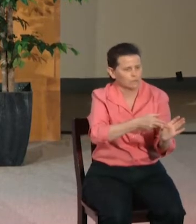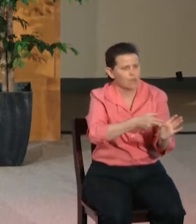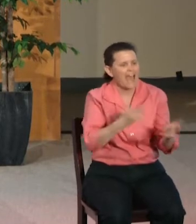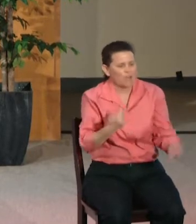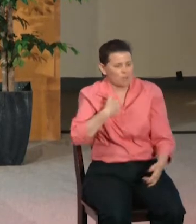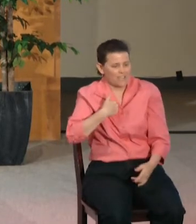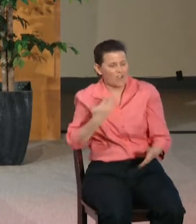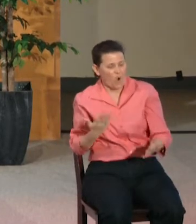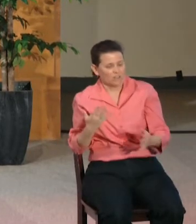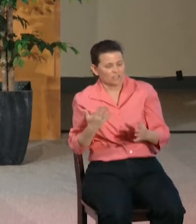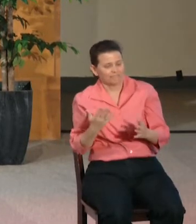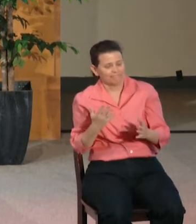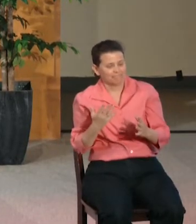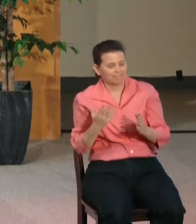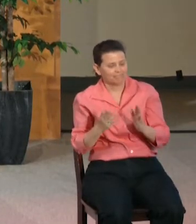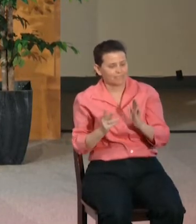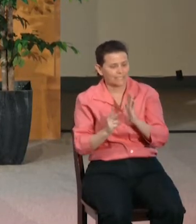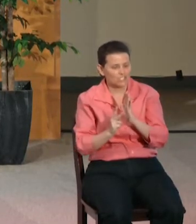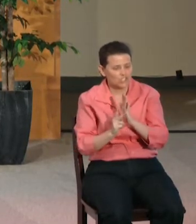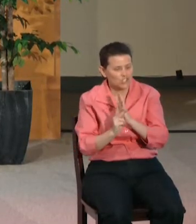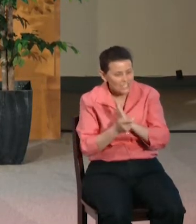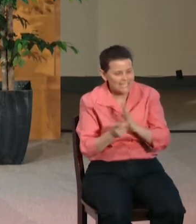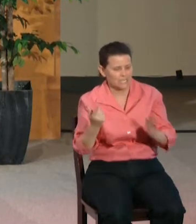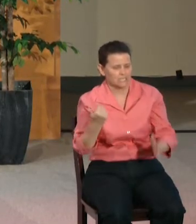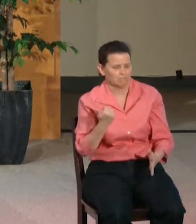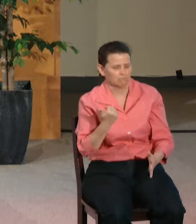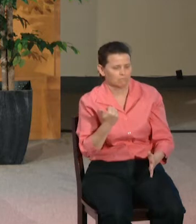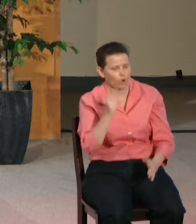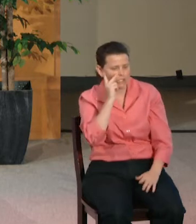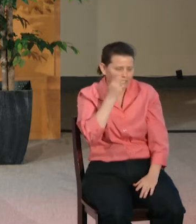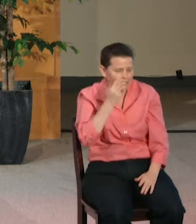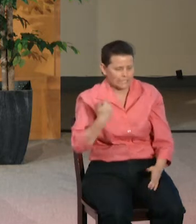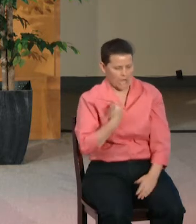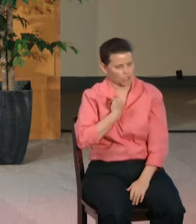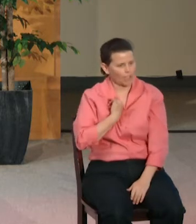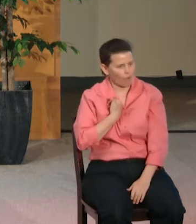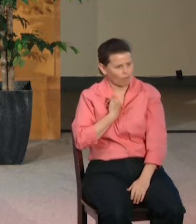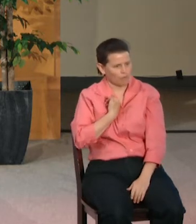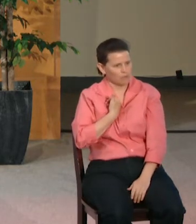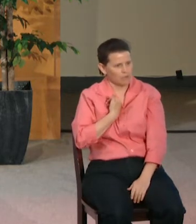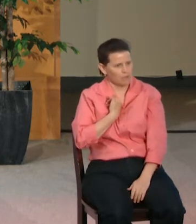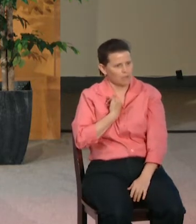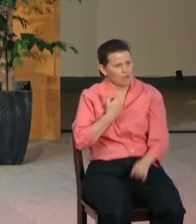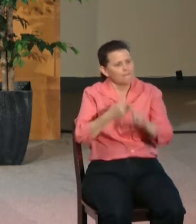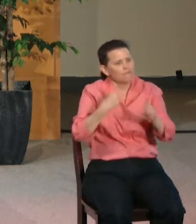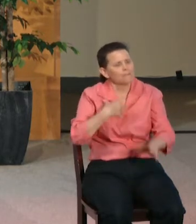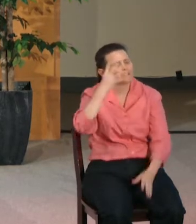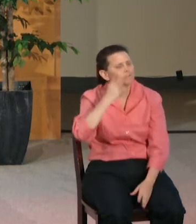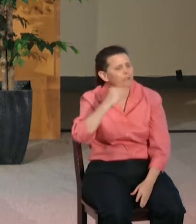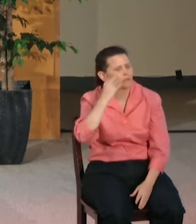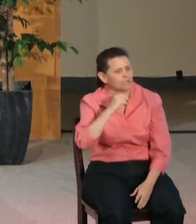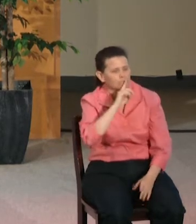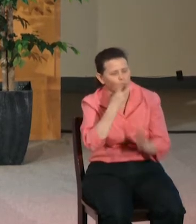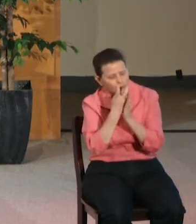ourselves seemingly separate from it, because in reality, capital R reality, we can never be separate from it. We can take our